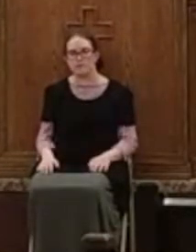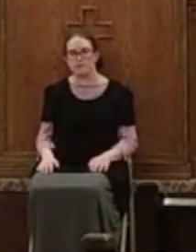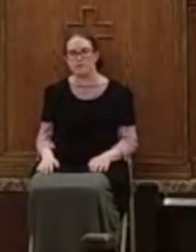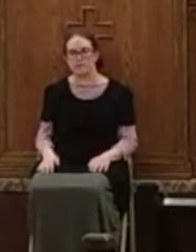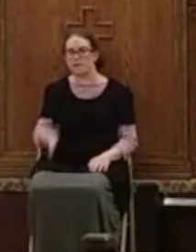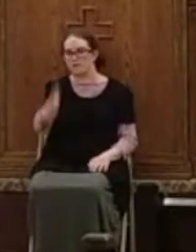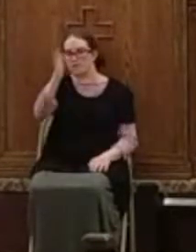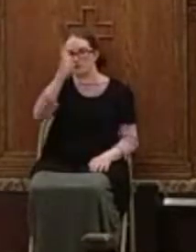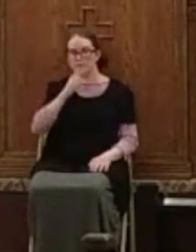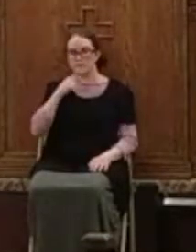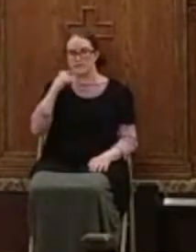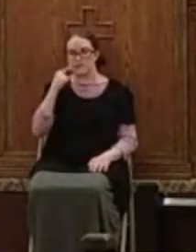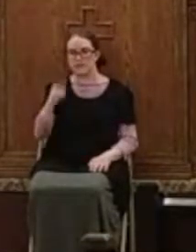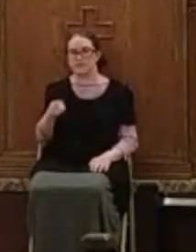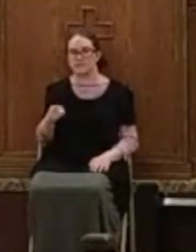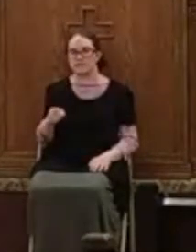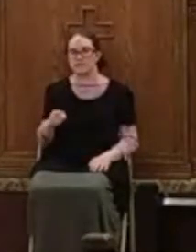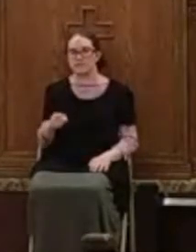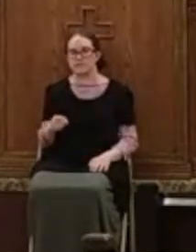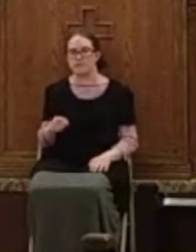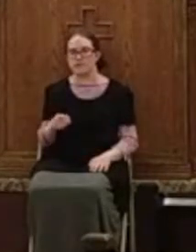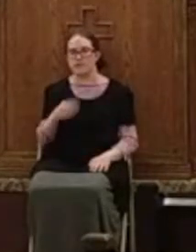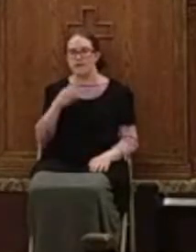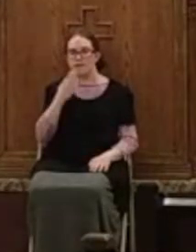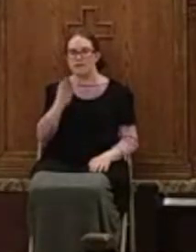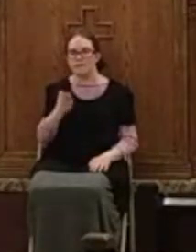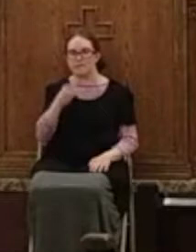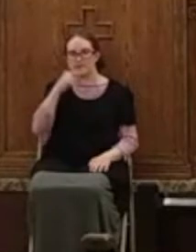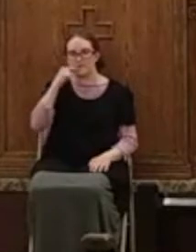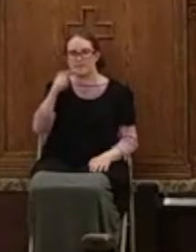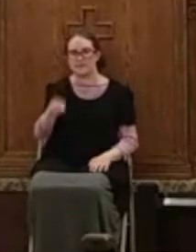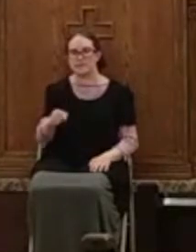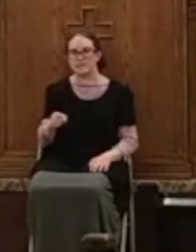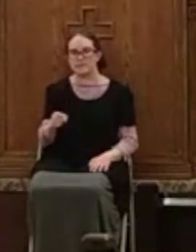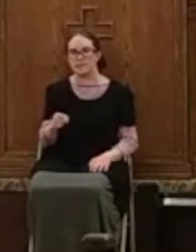And God says, I've got something to say.